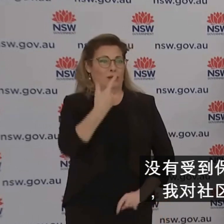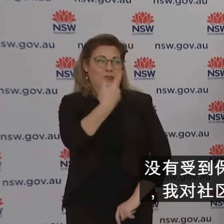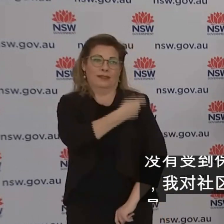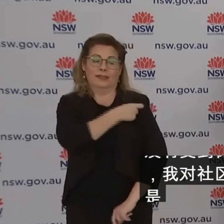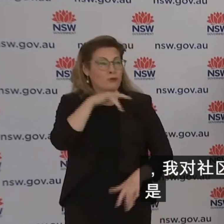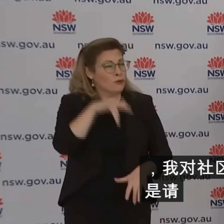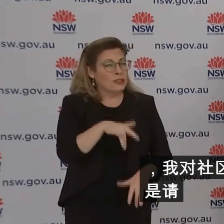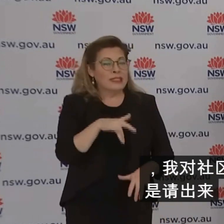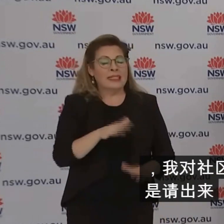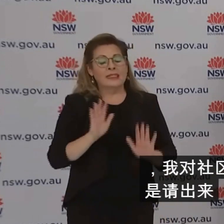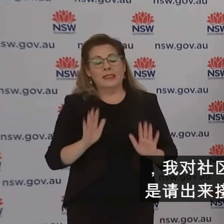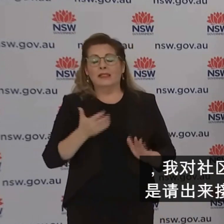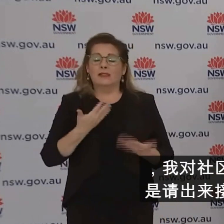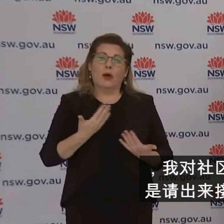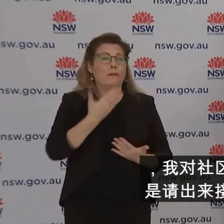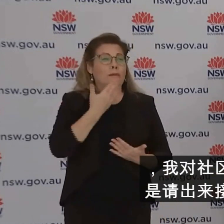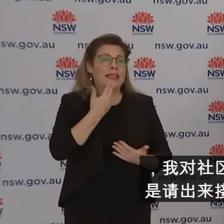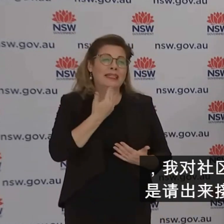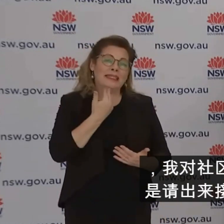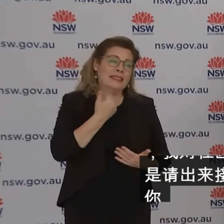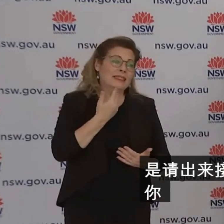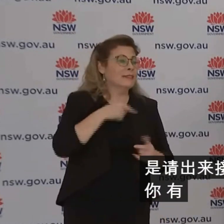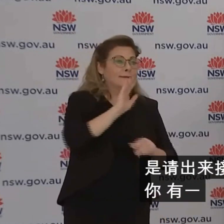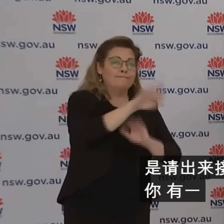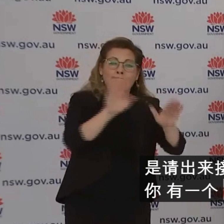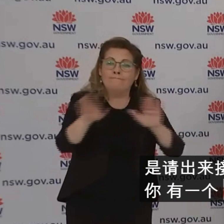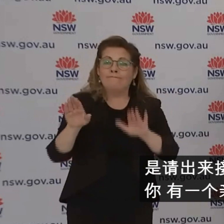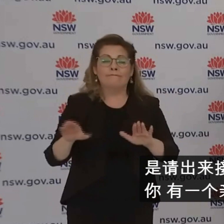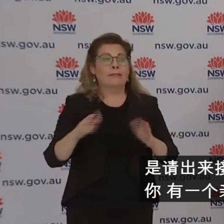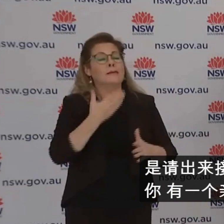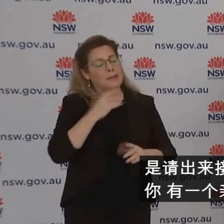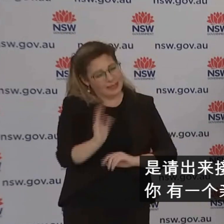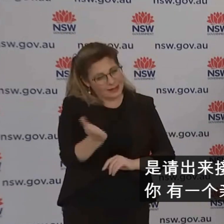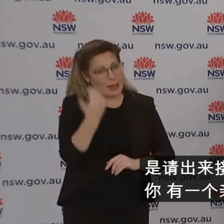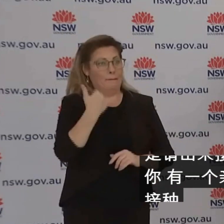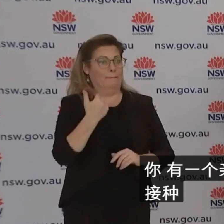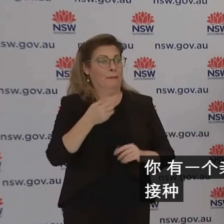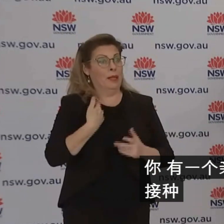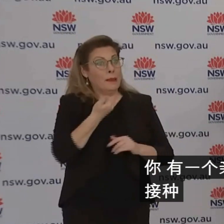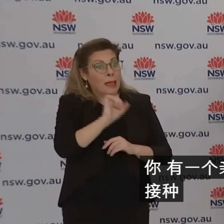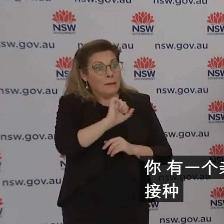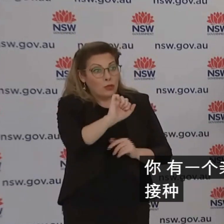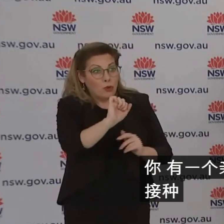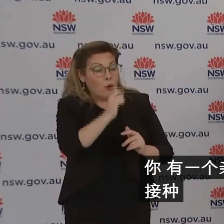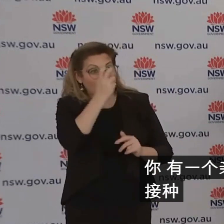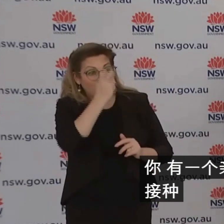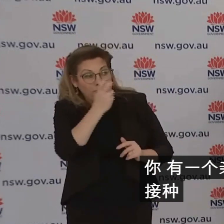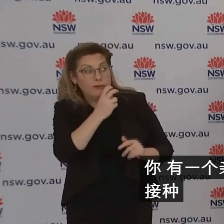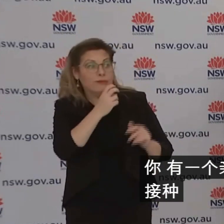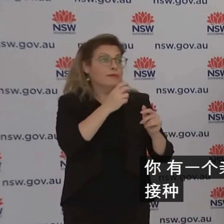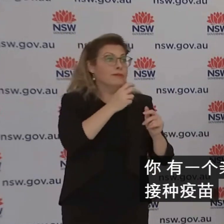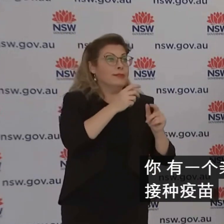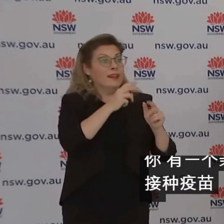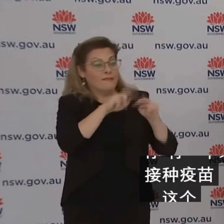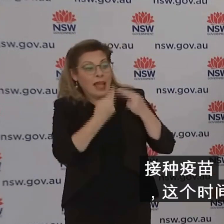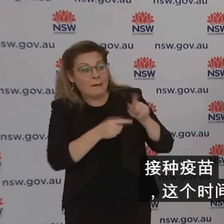community is please come out and get vaccinated. If you have got a loved one, help them get vaccinated.